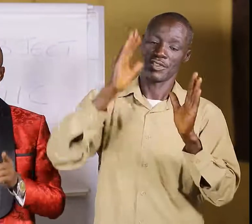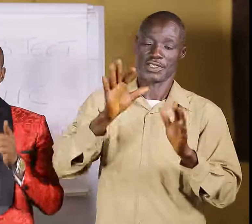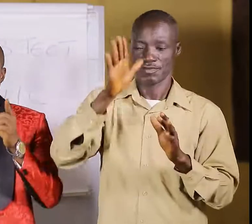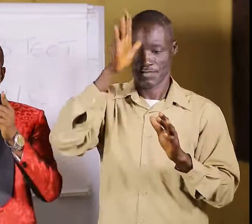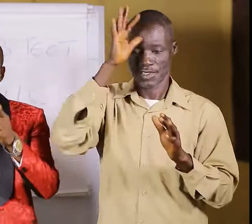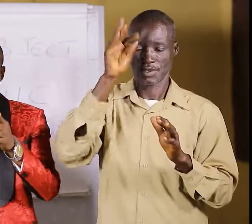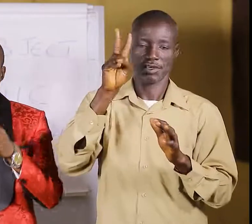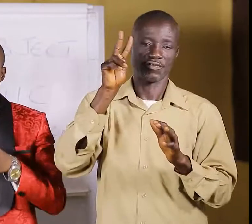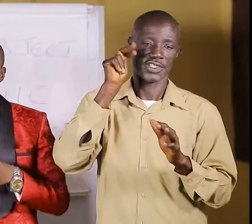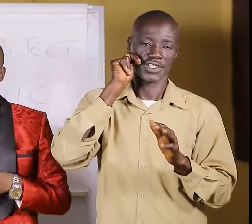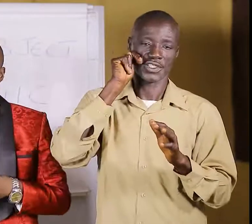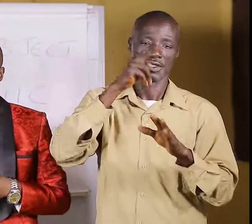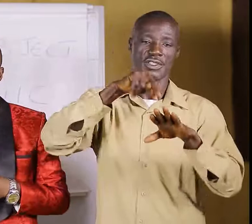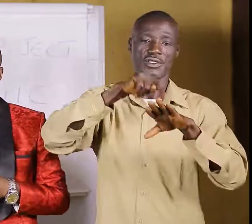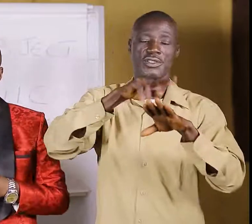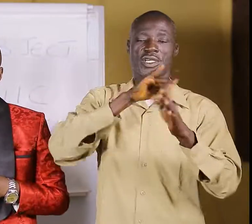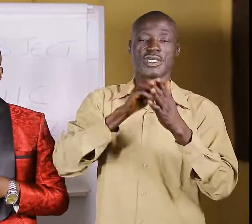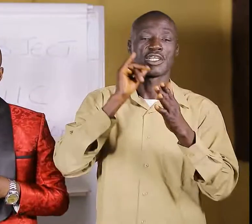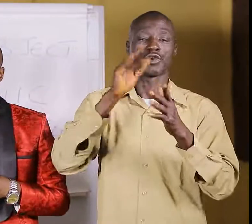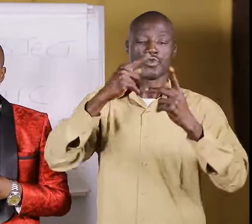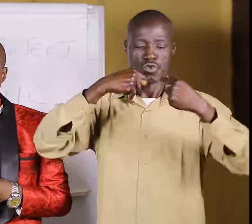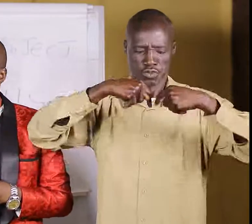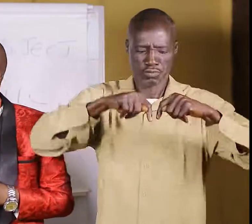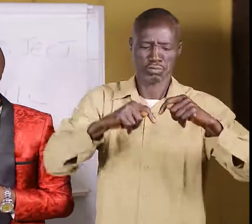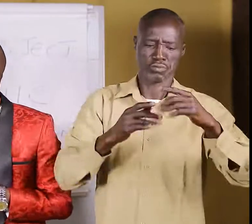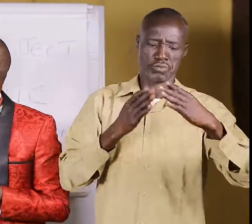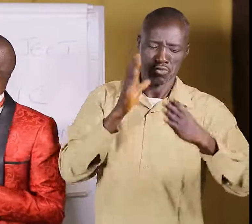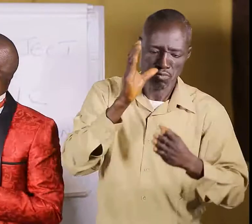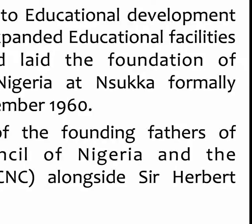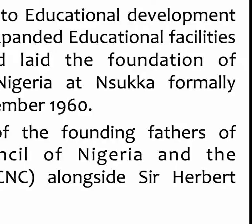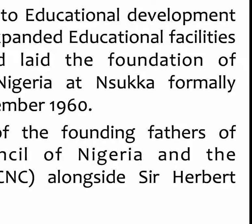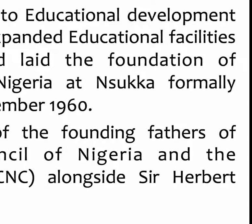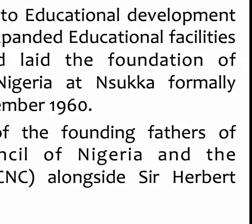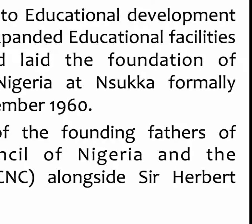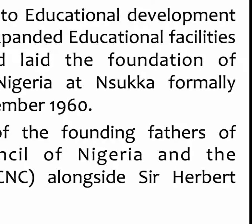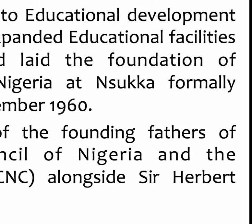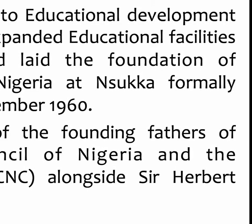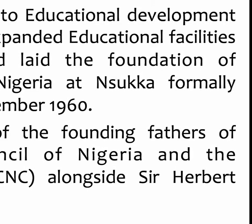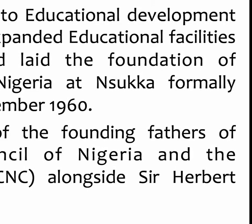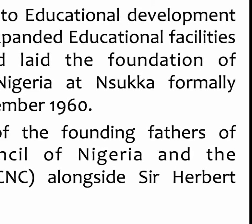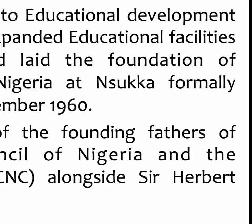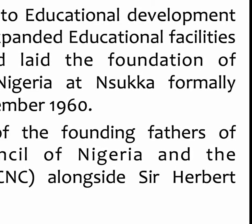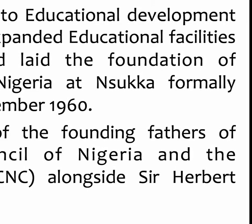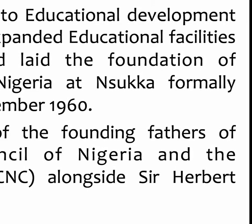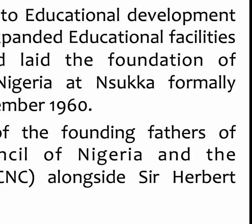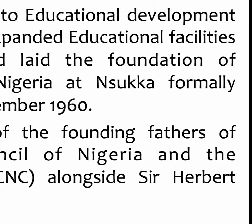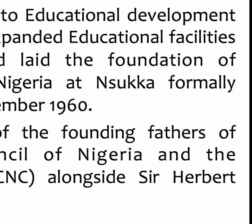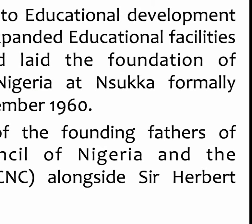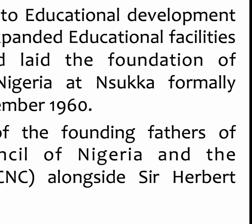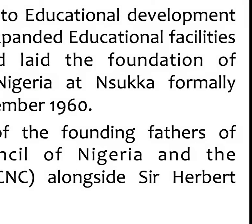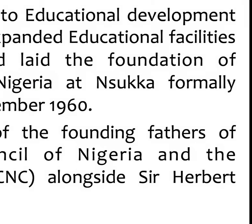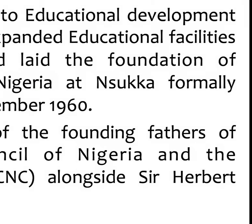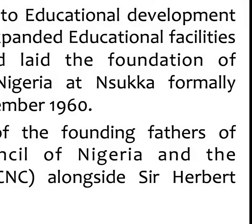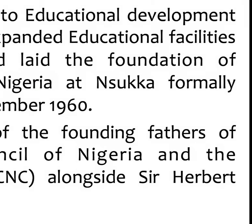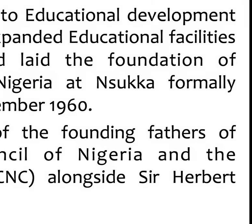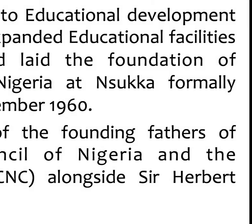because he was at the forefront when it came to the struggle for Nigeria's independence. Next, he contributed to educational development in